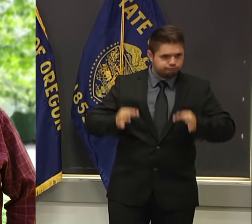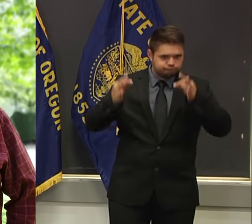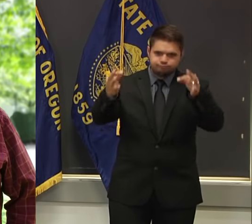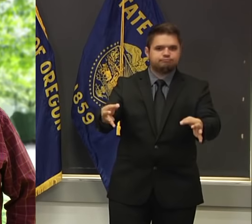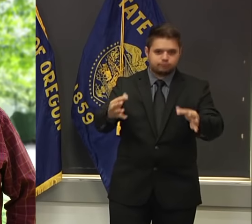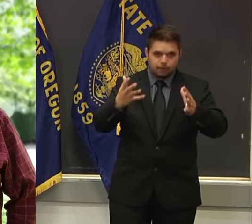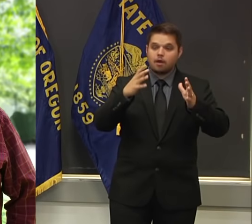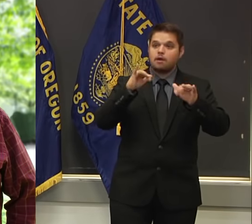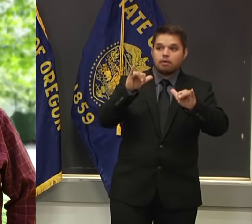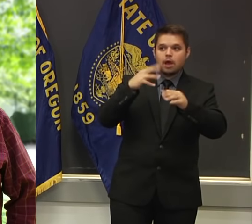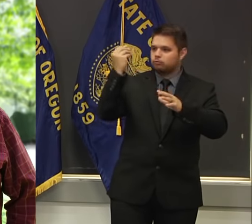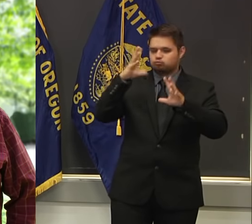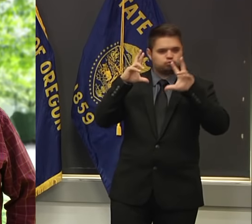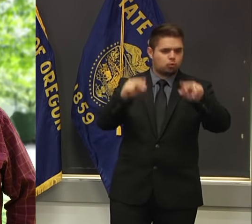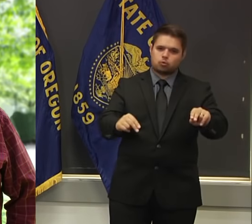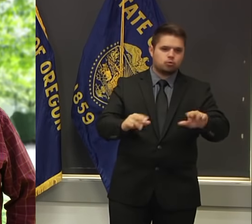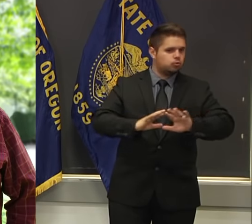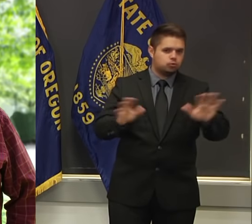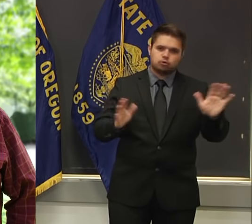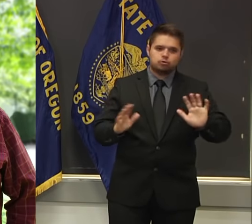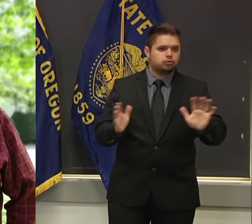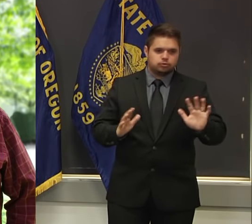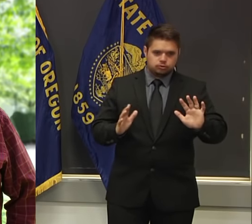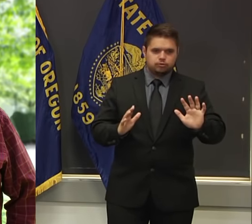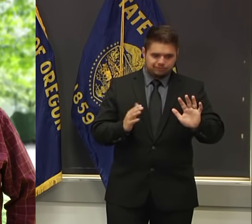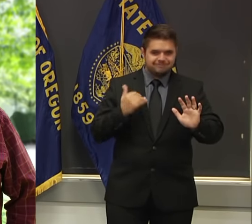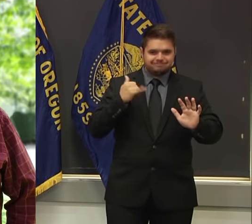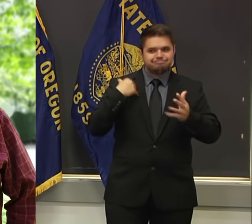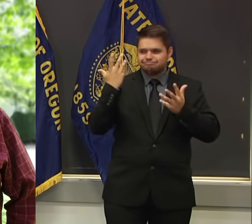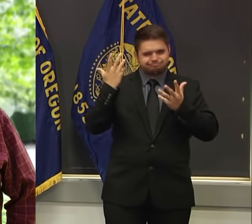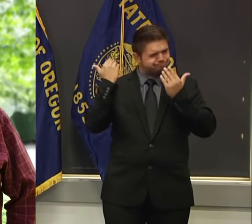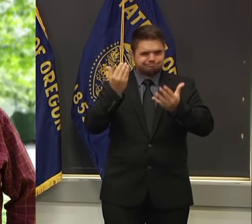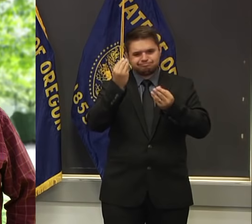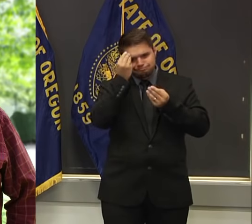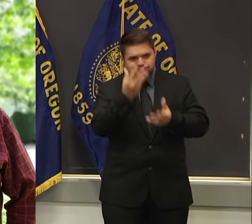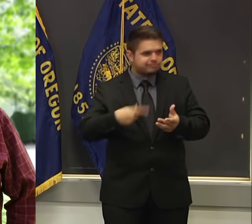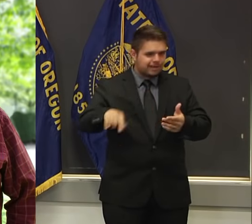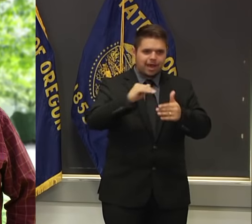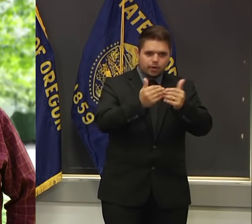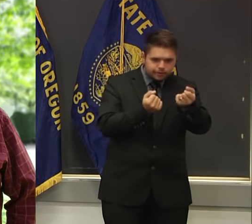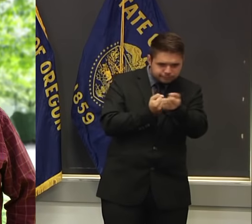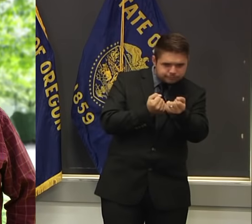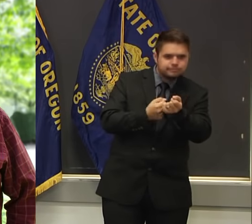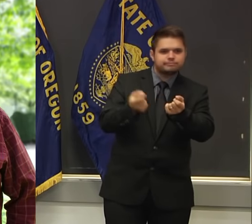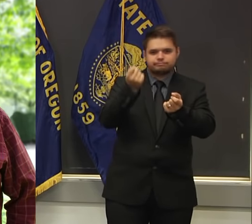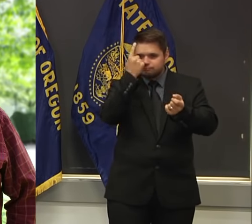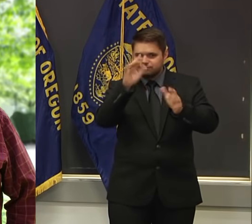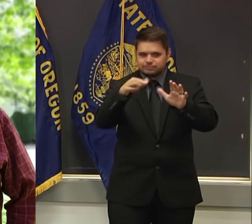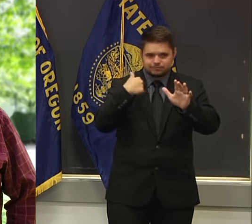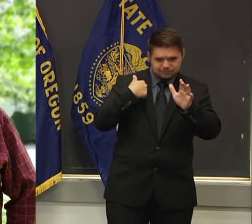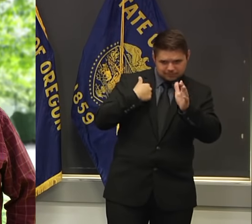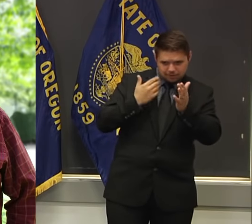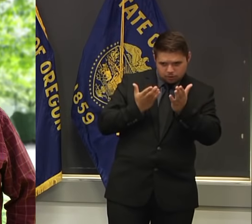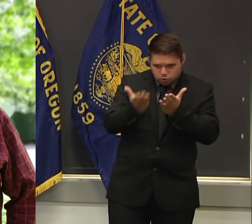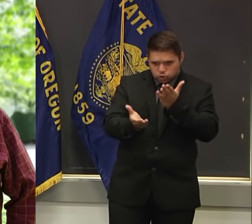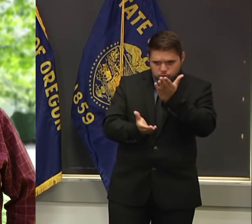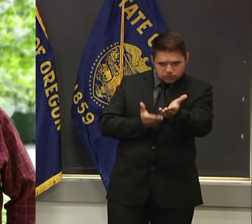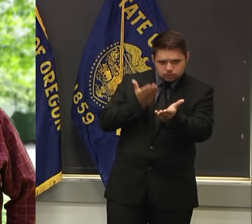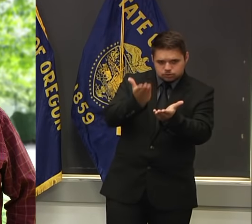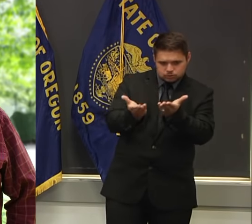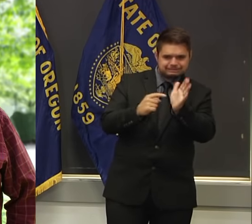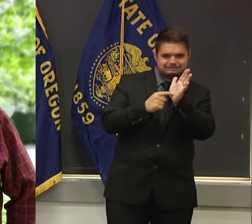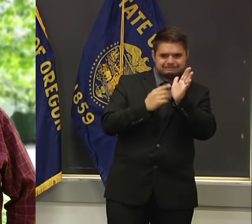of steps to help folks understand how to address that. There are steps. Some work